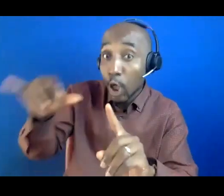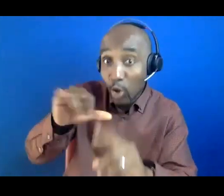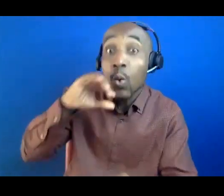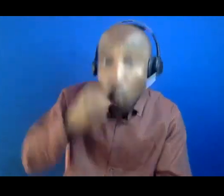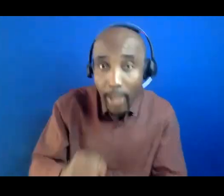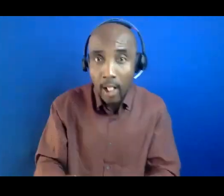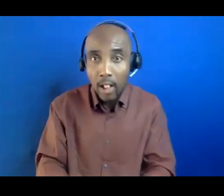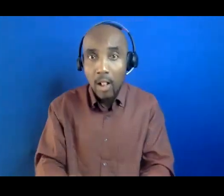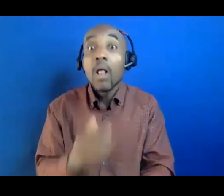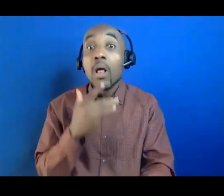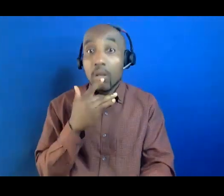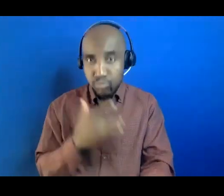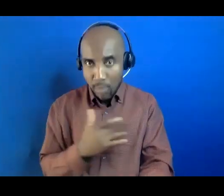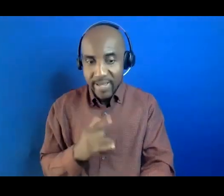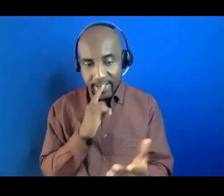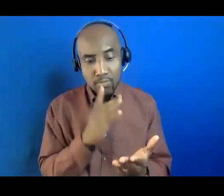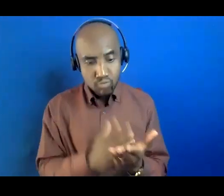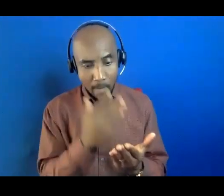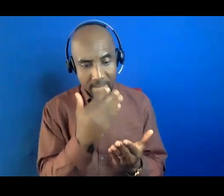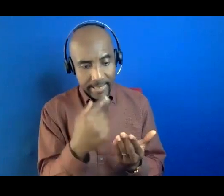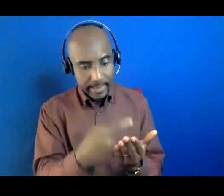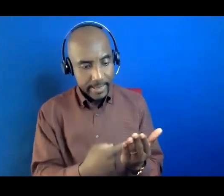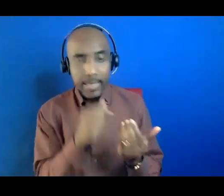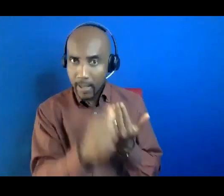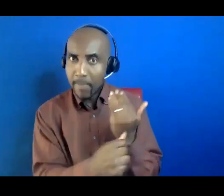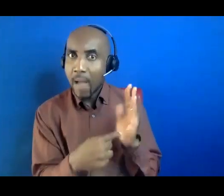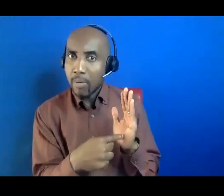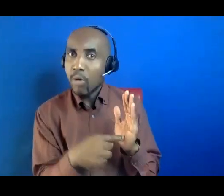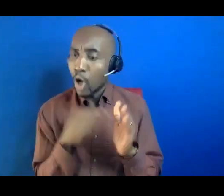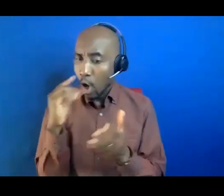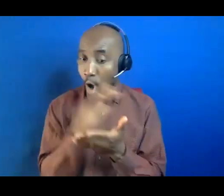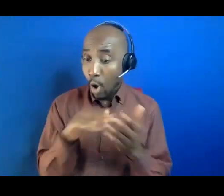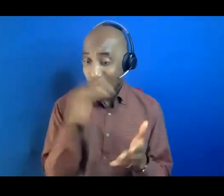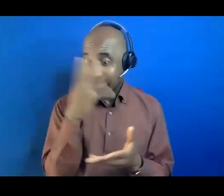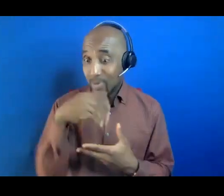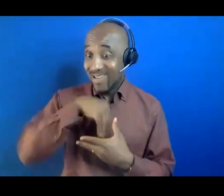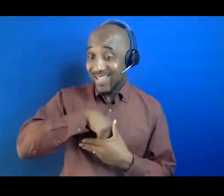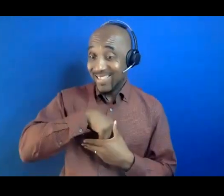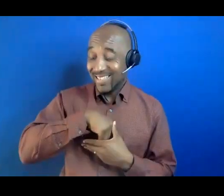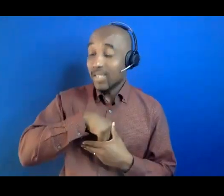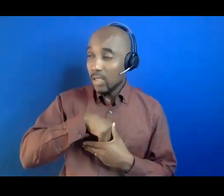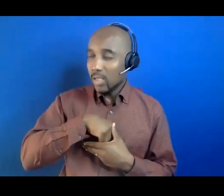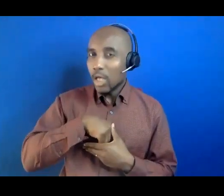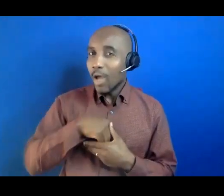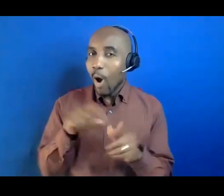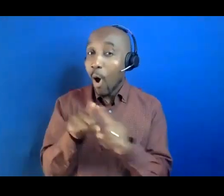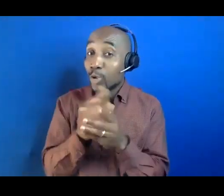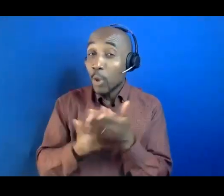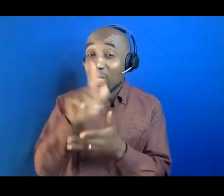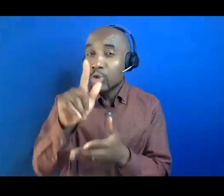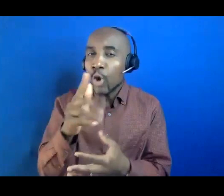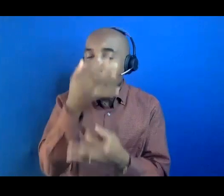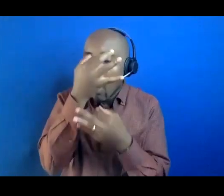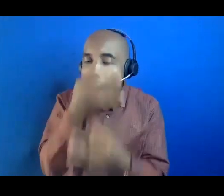you can bank on. One of the marks of being filled with the Holy Spirit is that you become obsessed with the gospel. You cannot